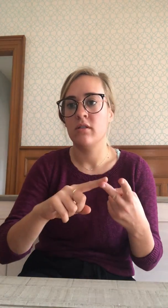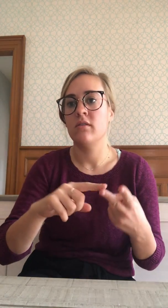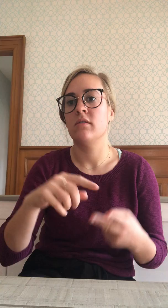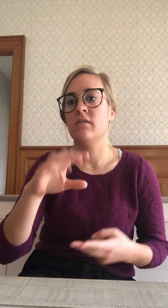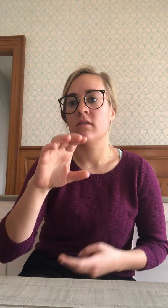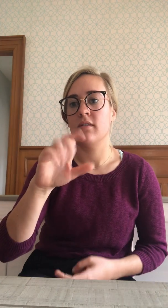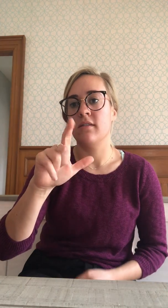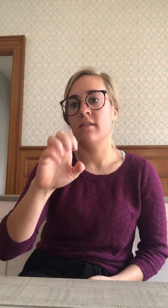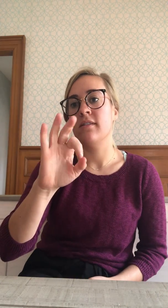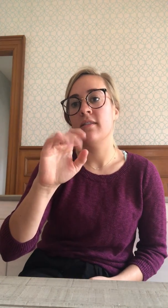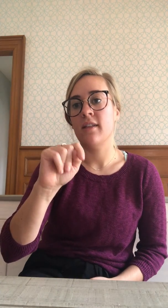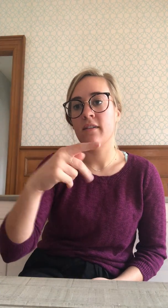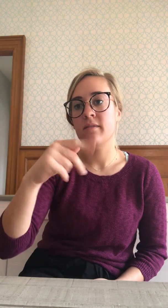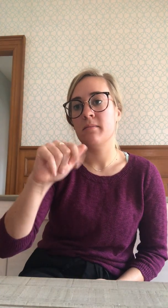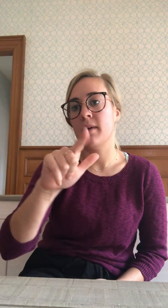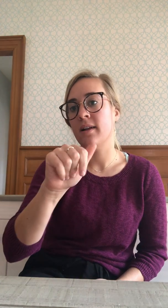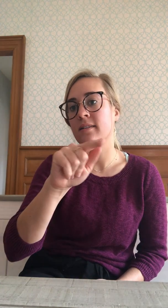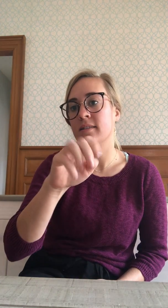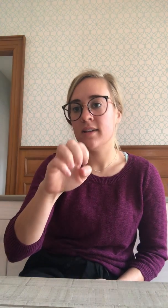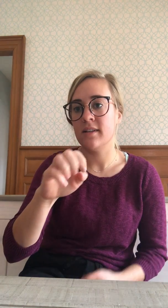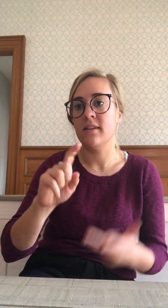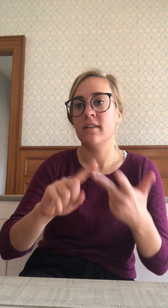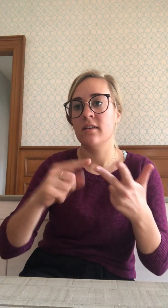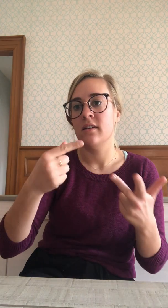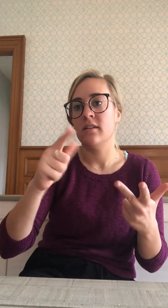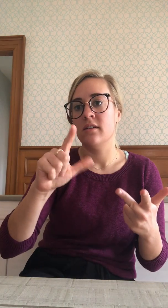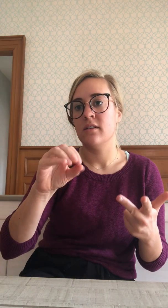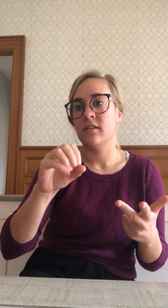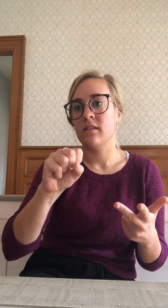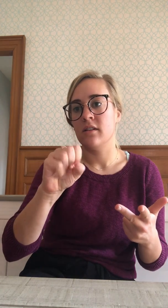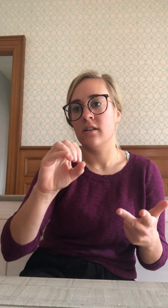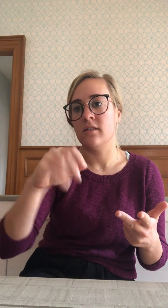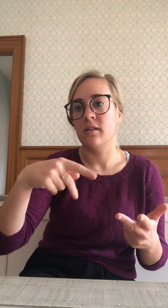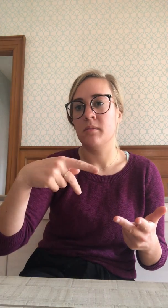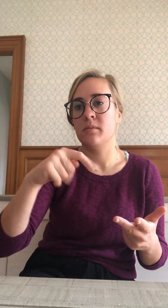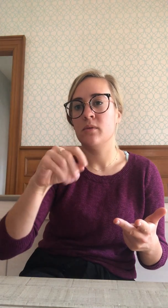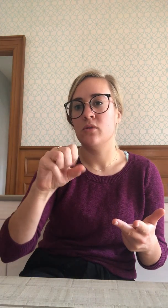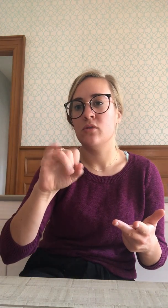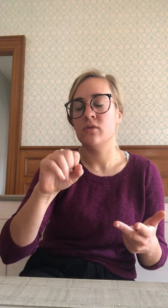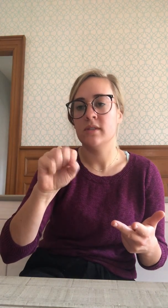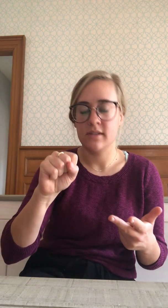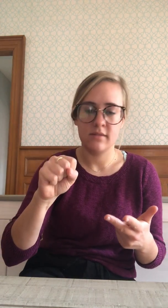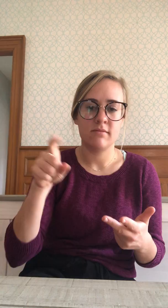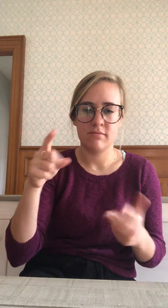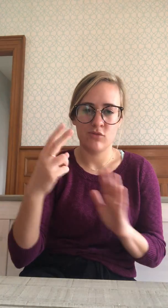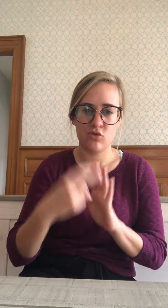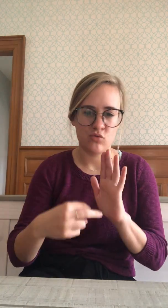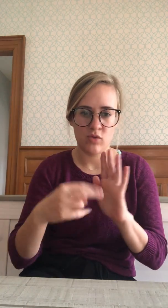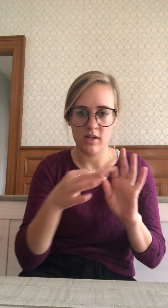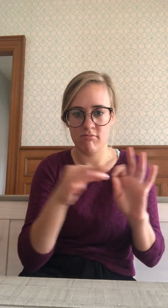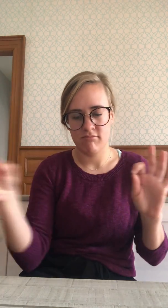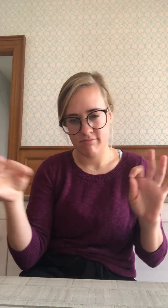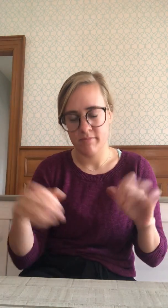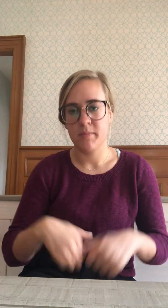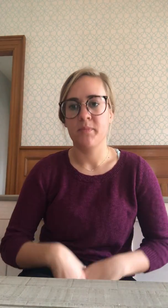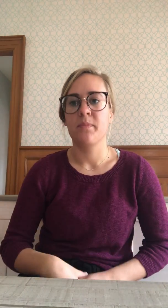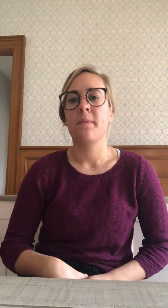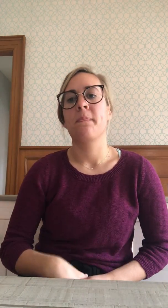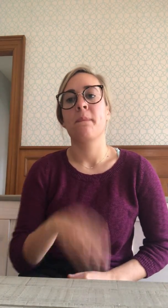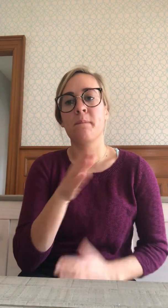is an airway obstruction caused by a low posterior displacement of the tongue. Now, some syndromes will have Robin sequence as a